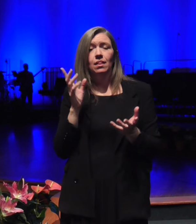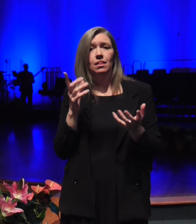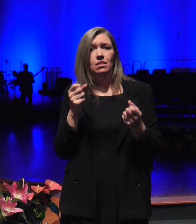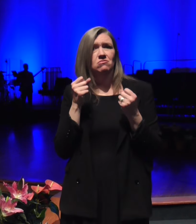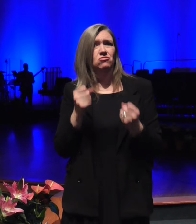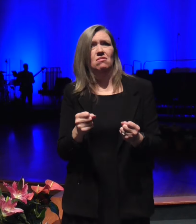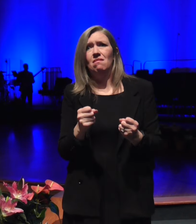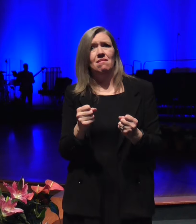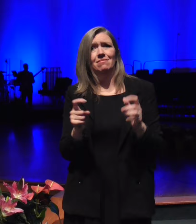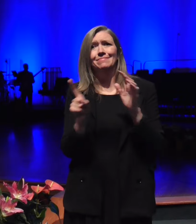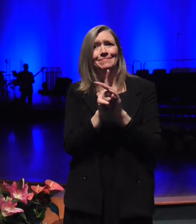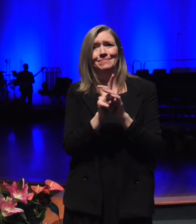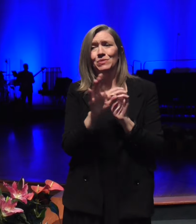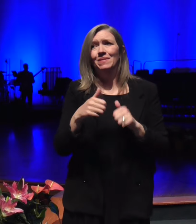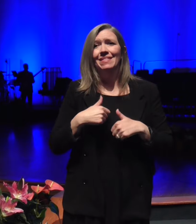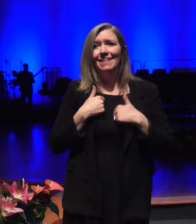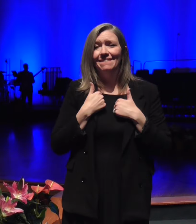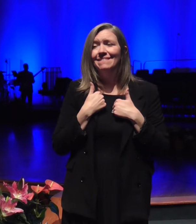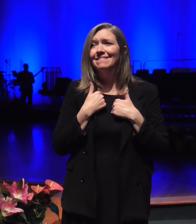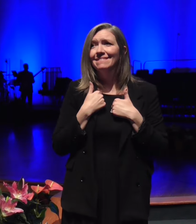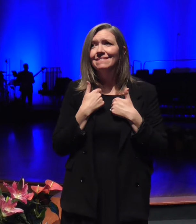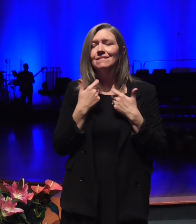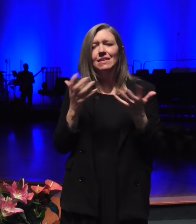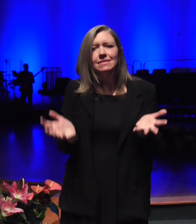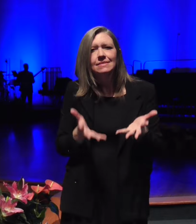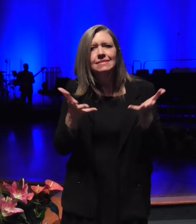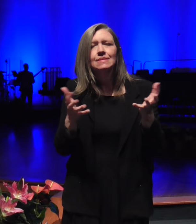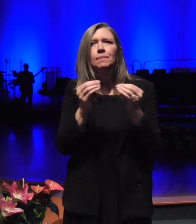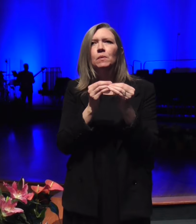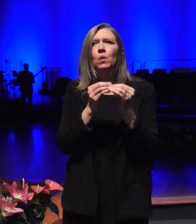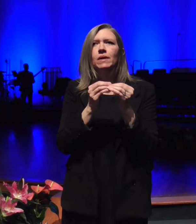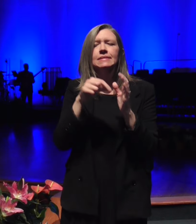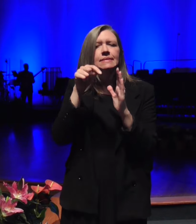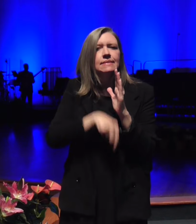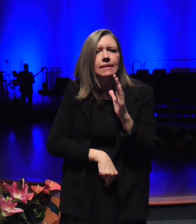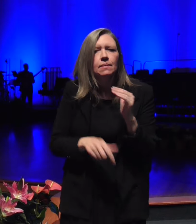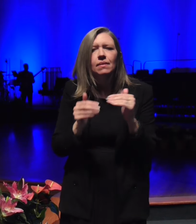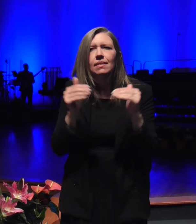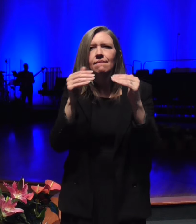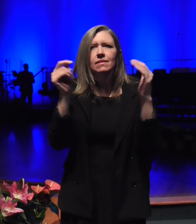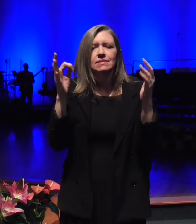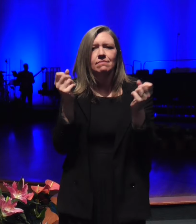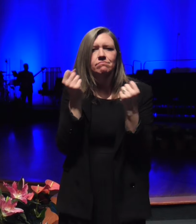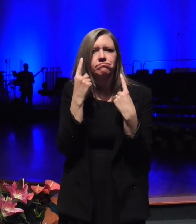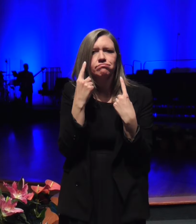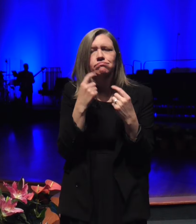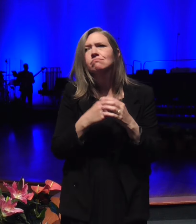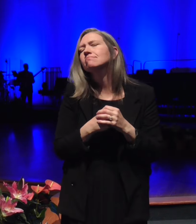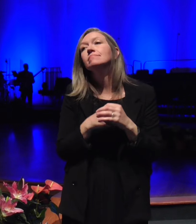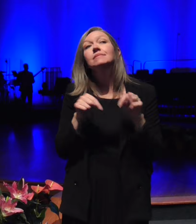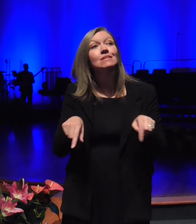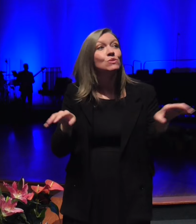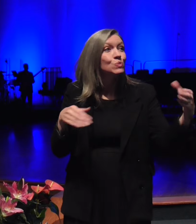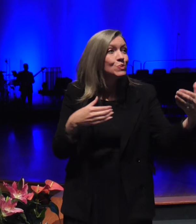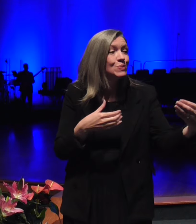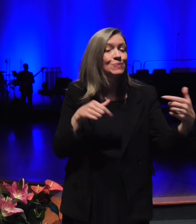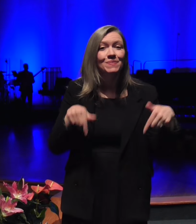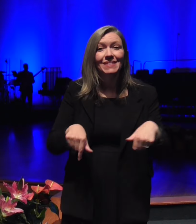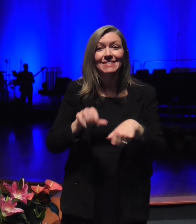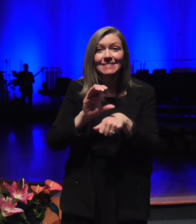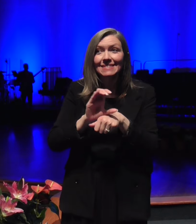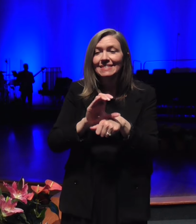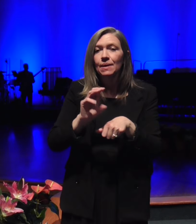sensation in our lives, bringing us to greater and greater levels of becoming. And right here in this room, in this mile-high consciousness, which I